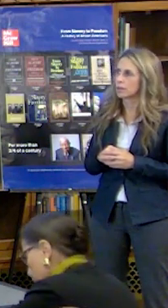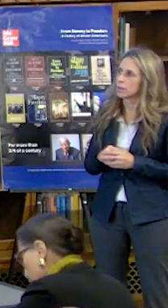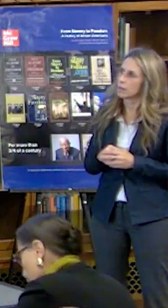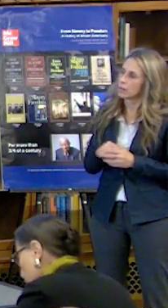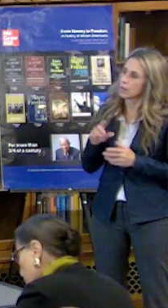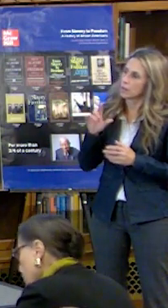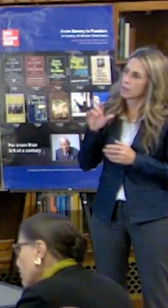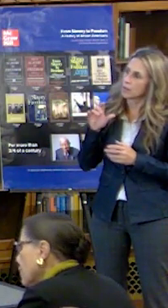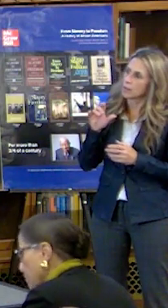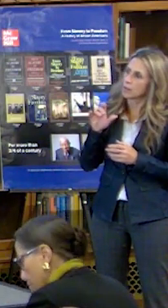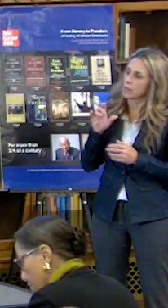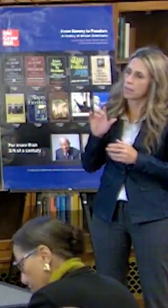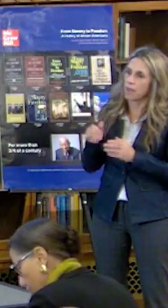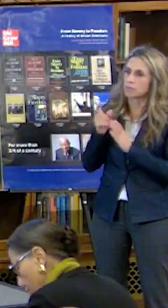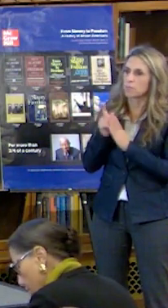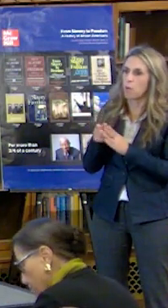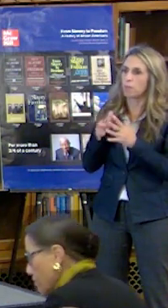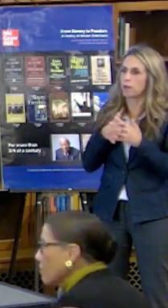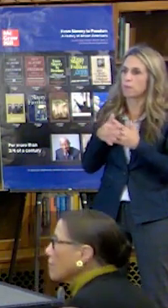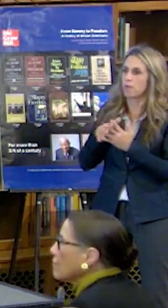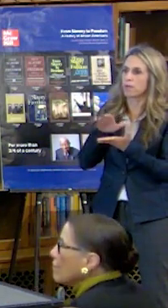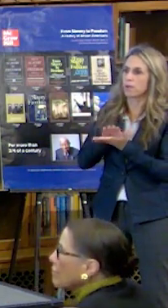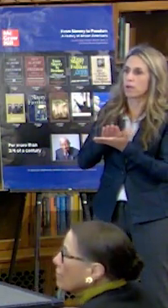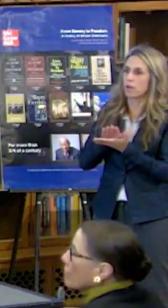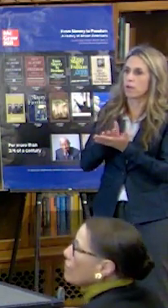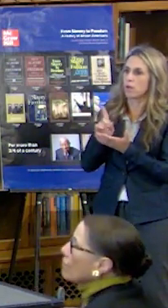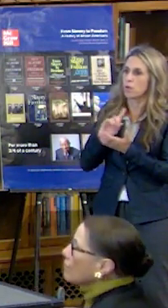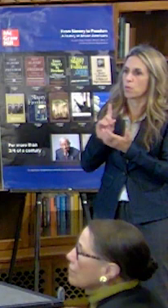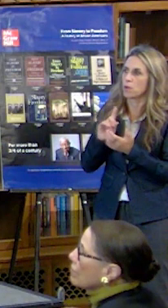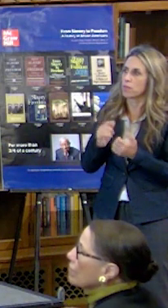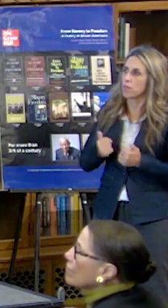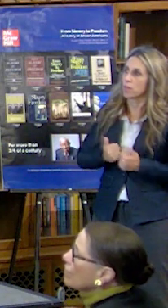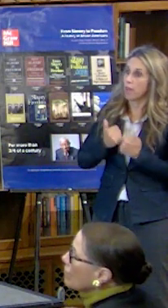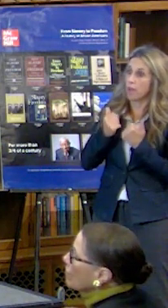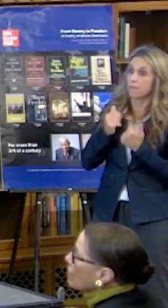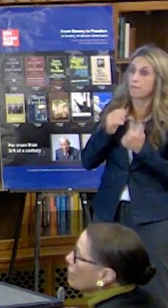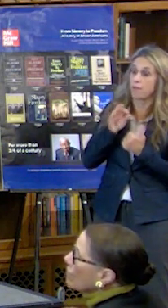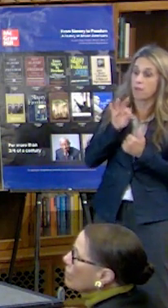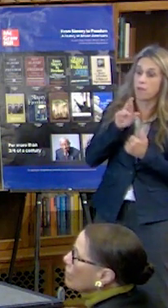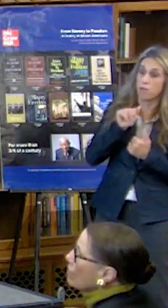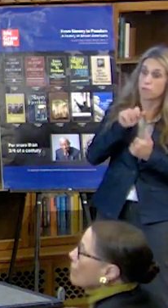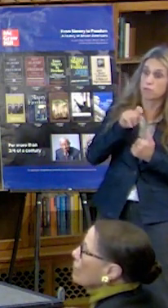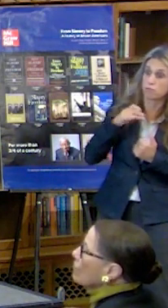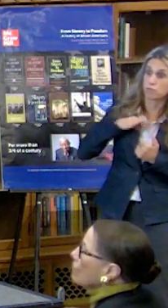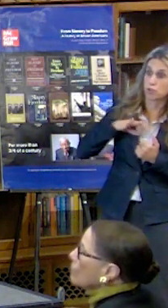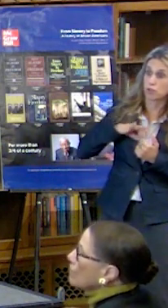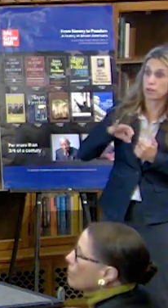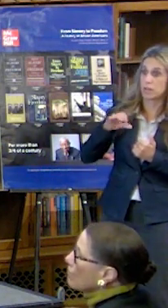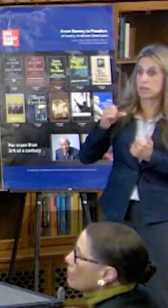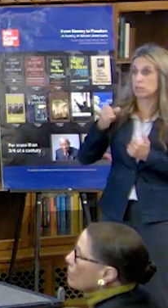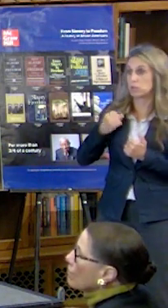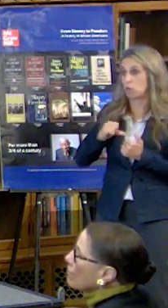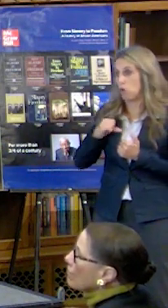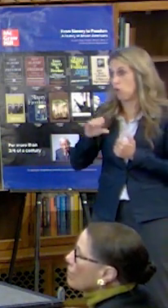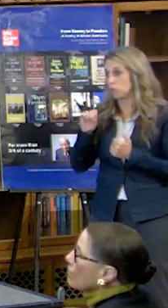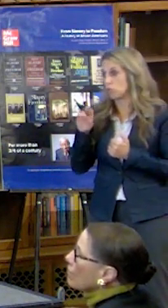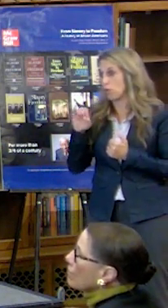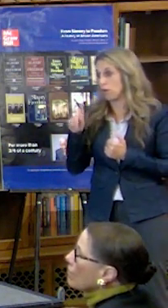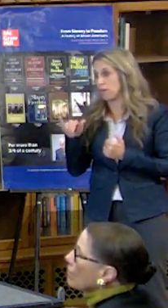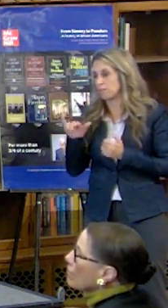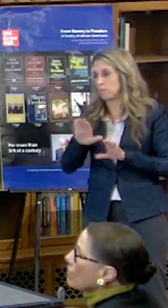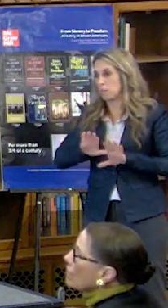on in American campuses where the life of fraternity and sororities is being pushed away from the campus for lots of